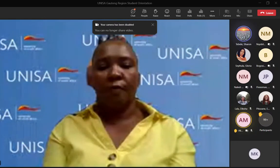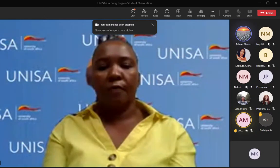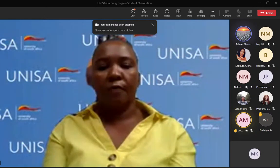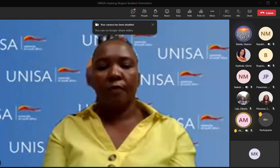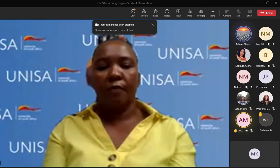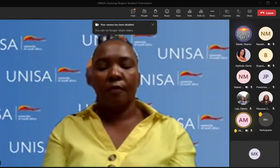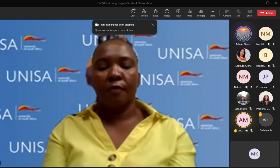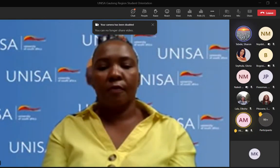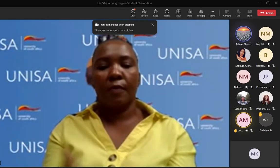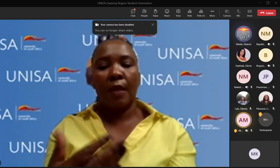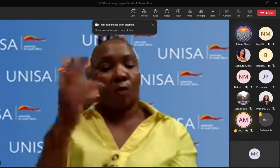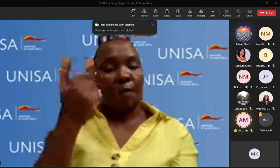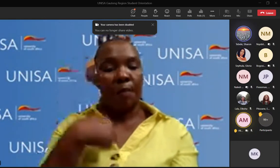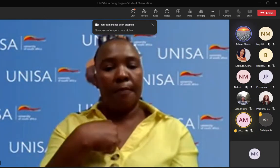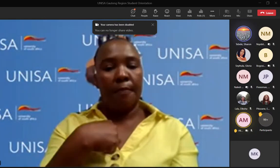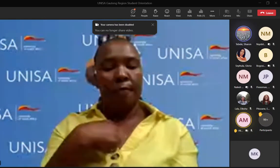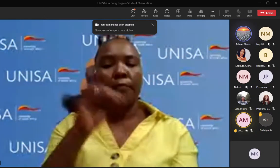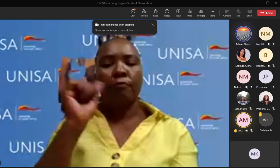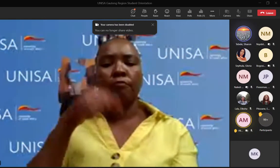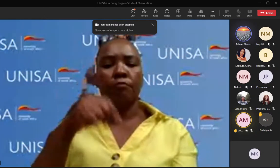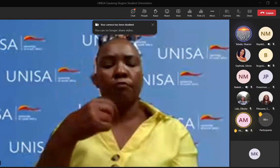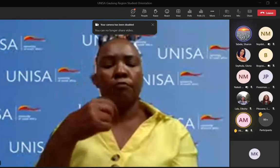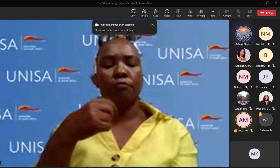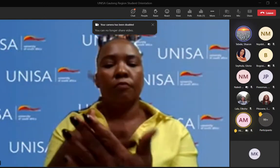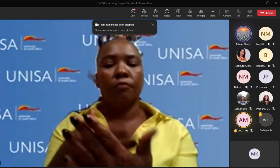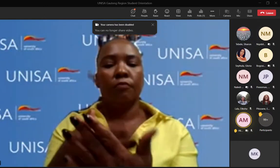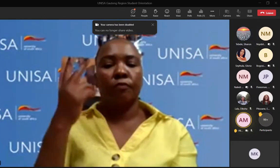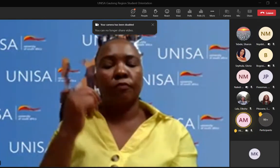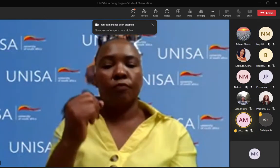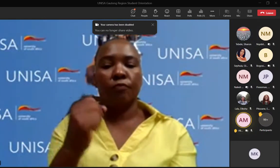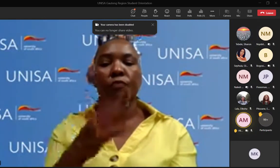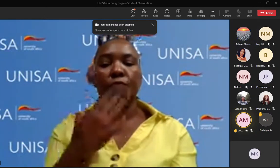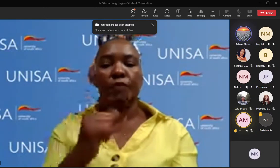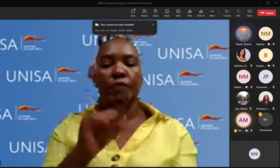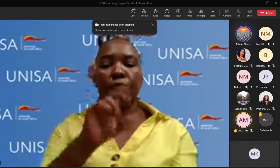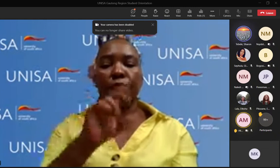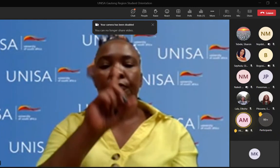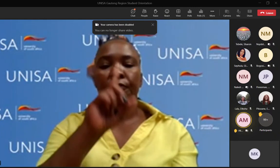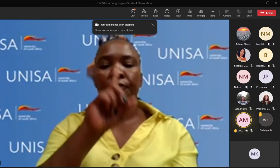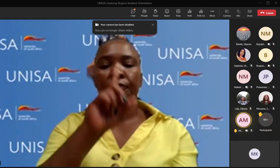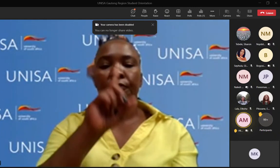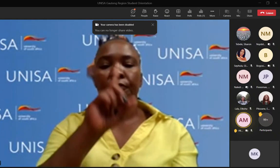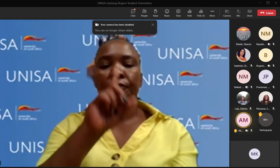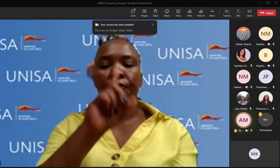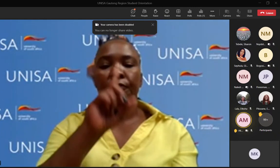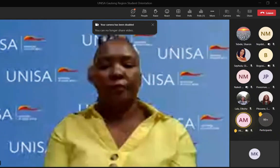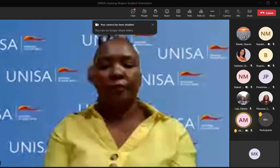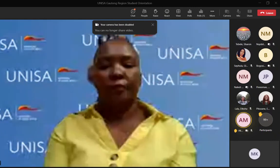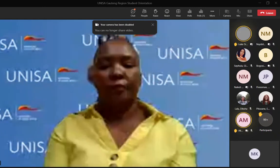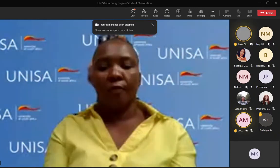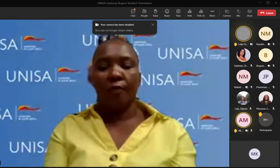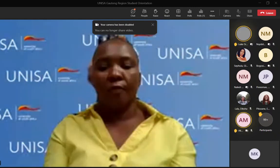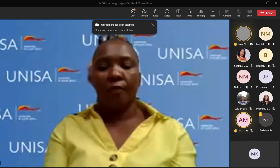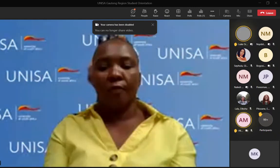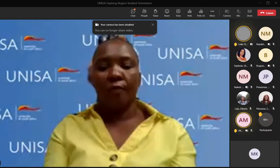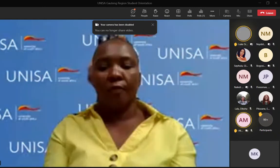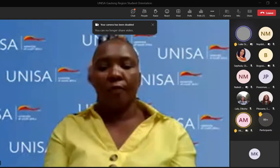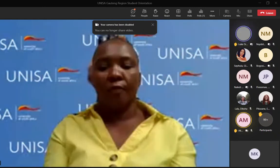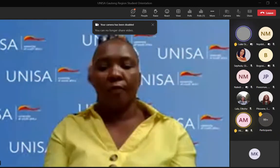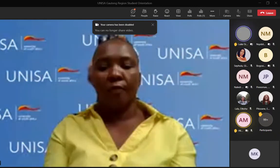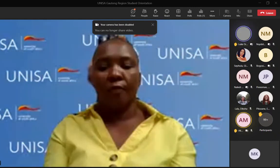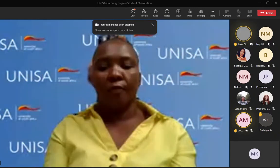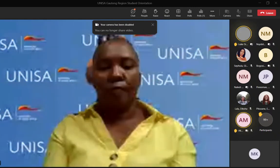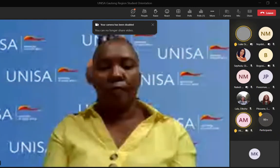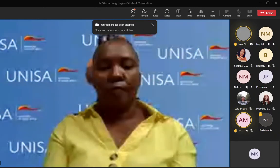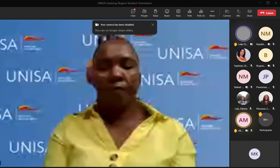can you hear me yes please ask your question I can hear you look okay um is